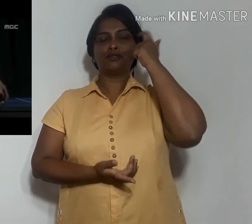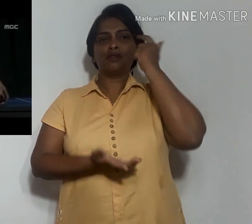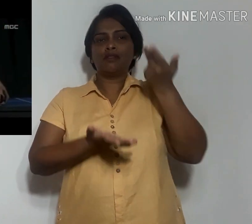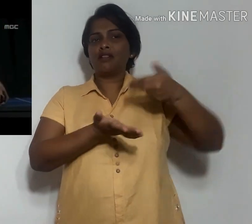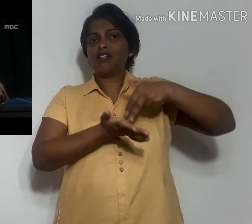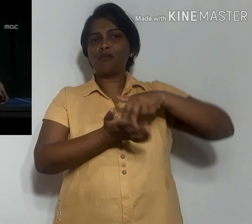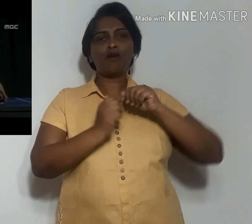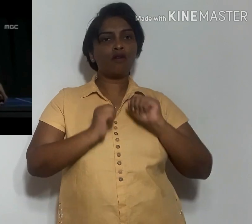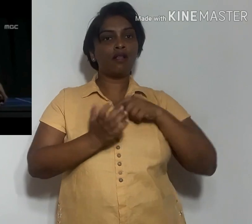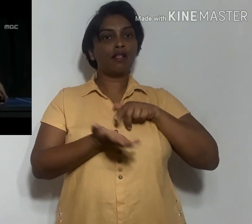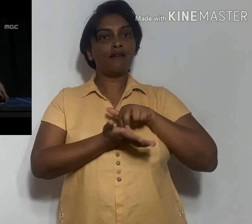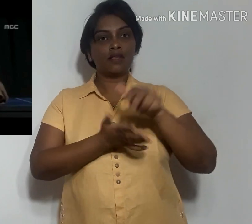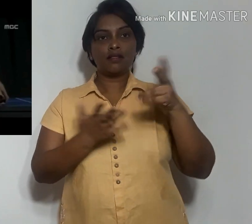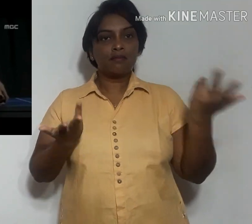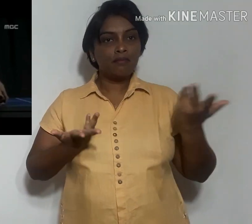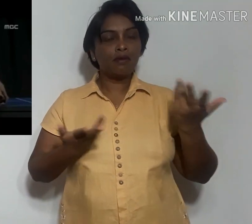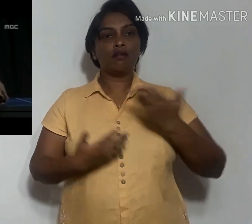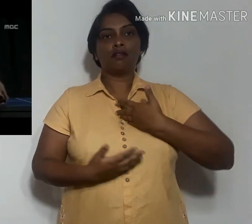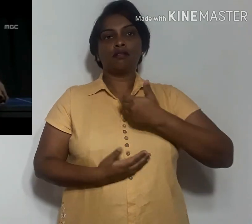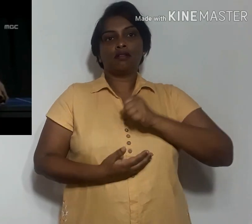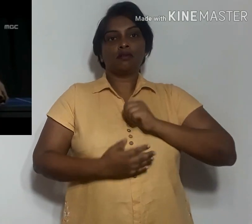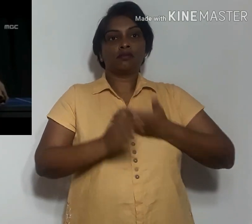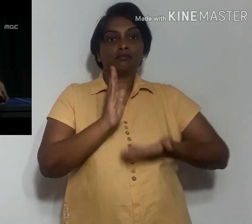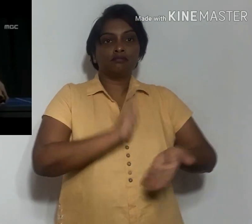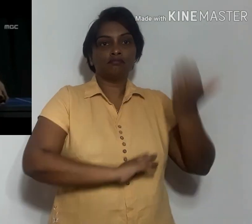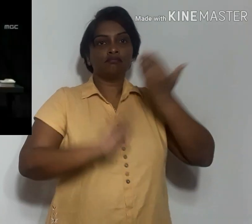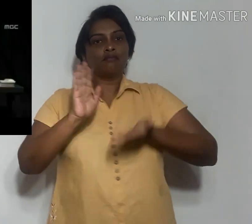walking, I'm not going to get anywhere.